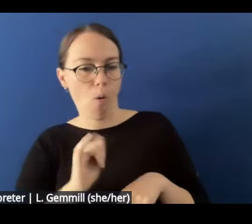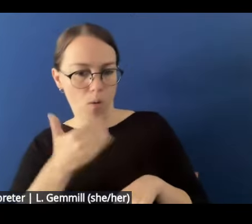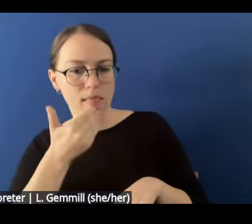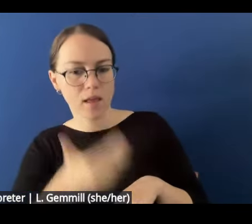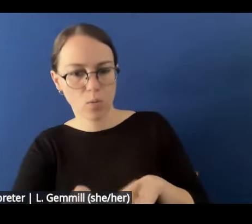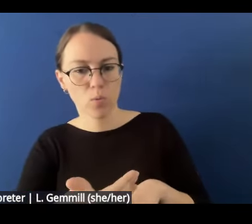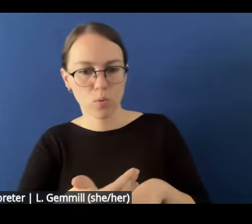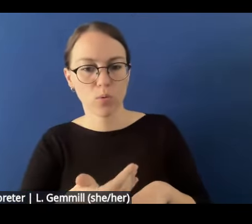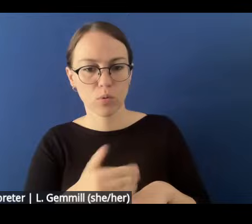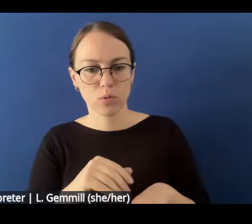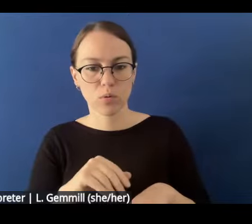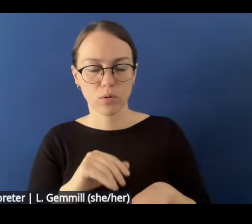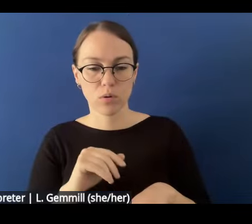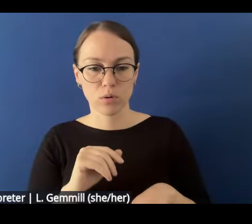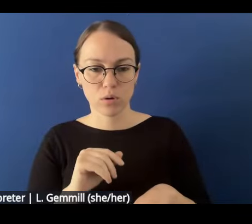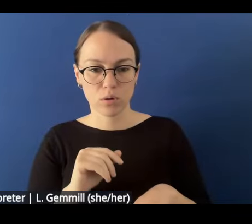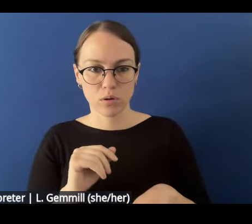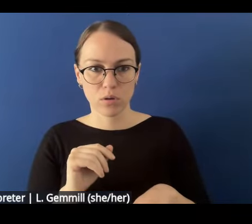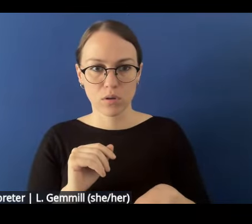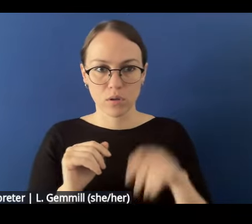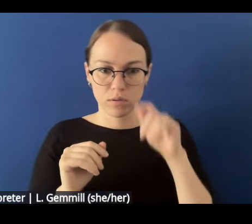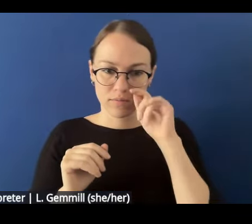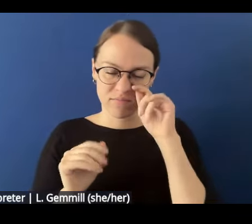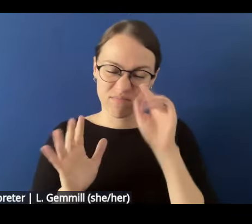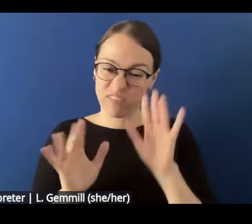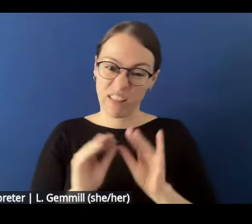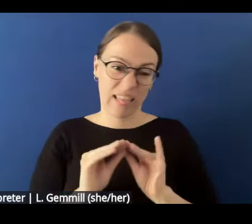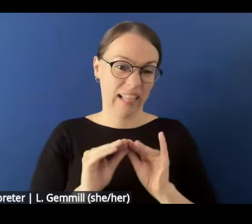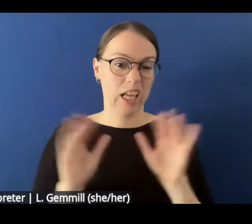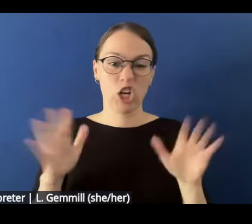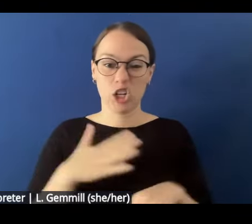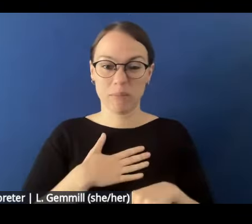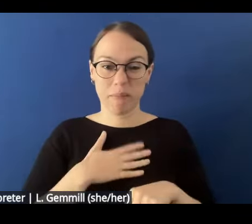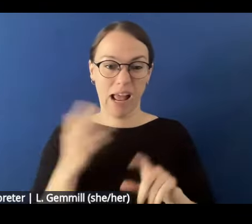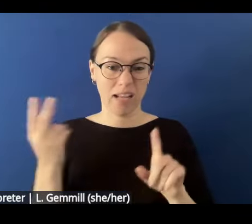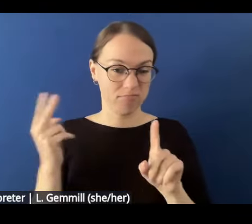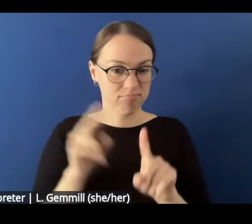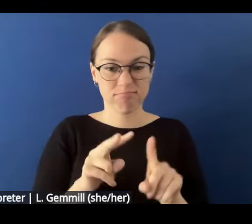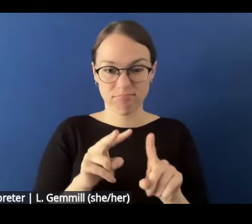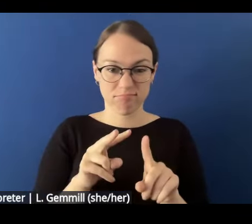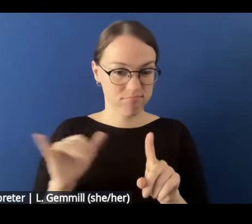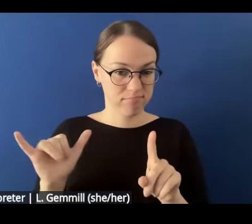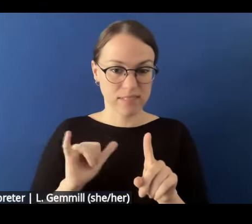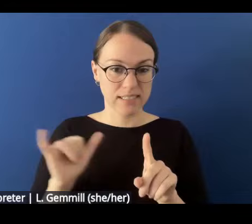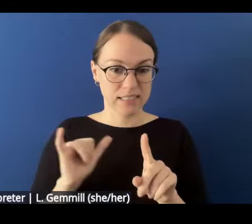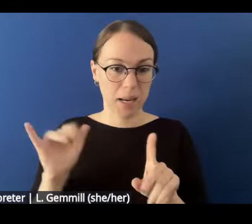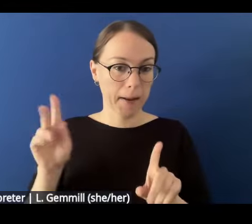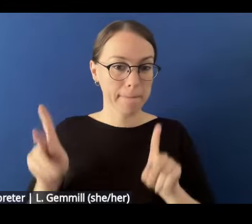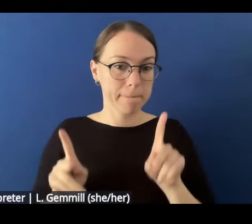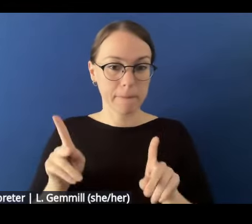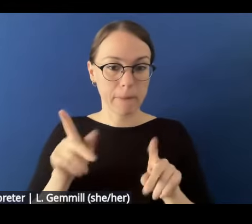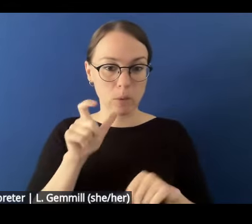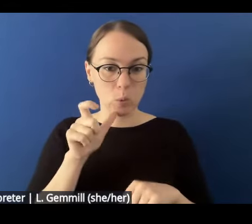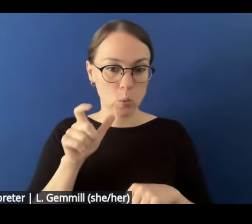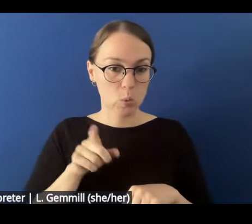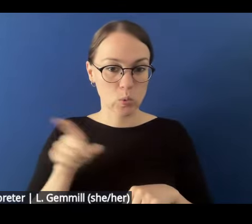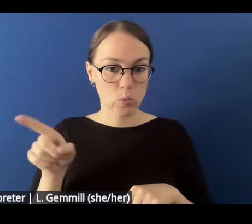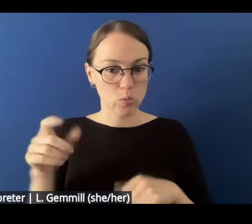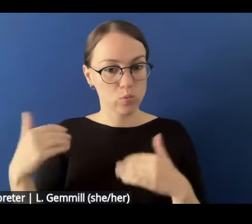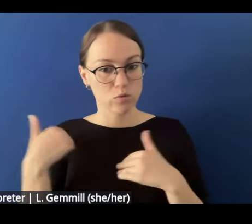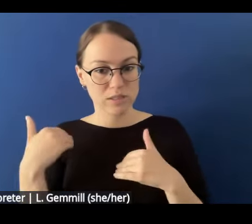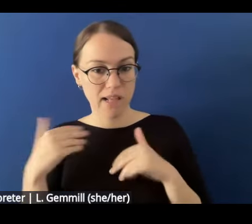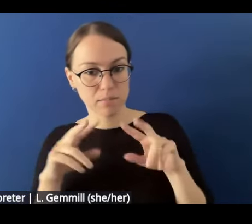So it's pretty clear to me, and it was clear to the people doing the